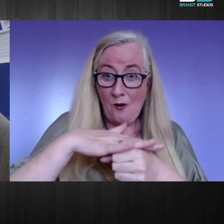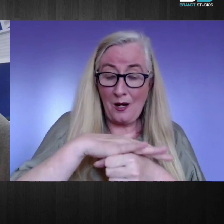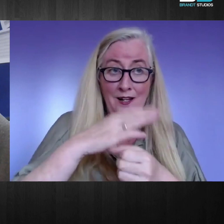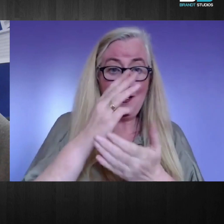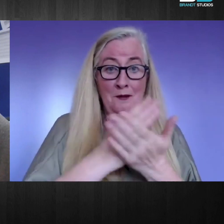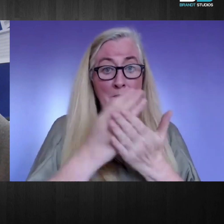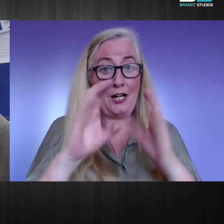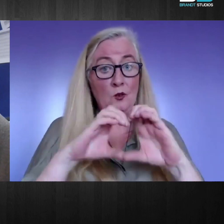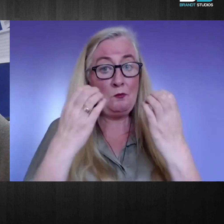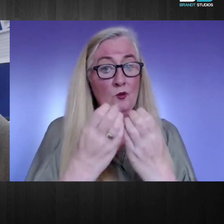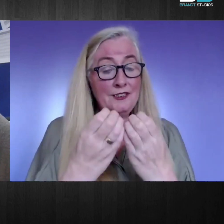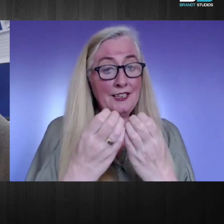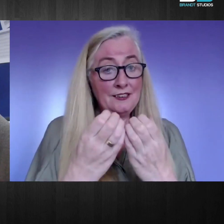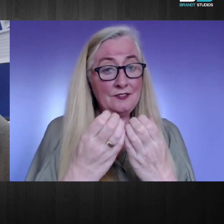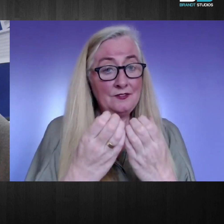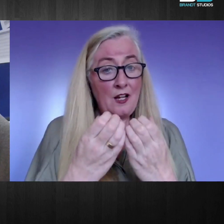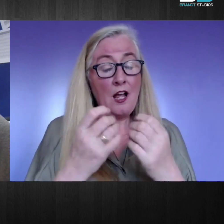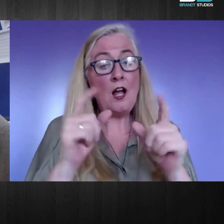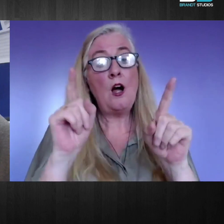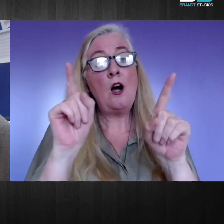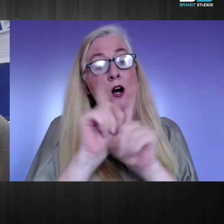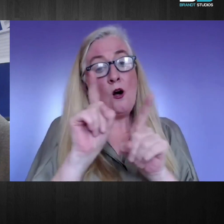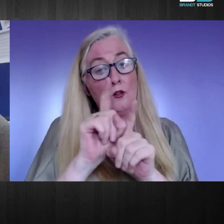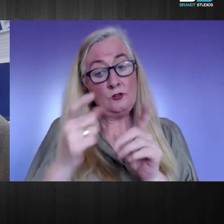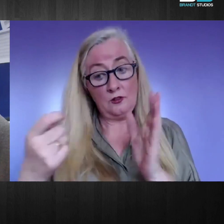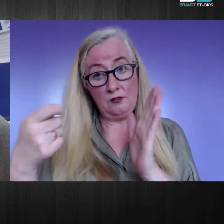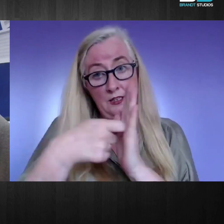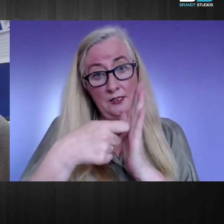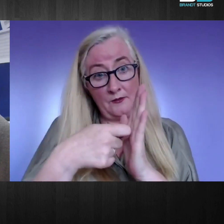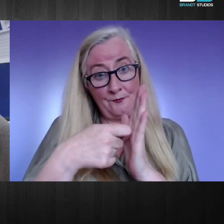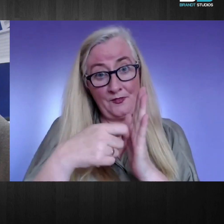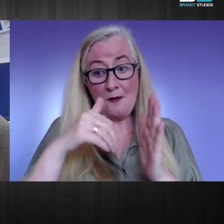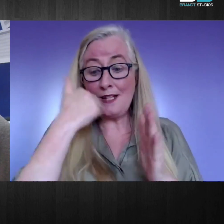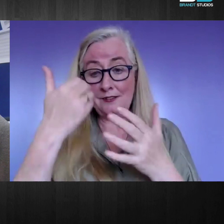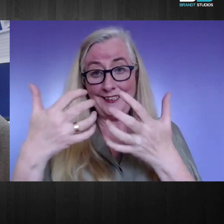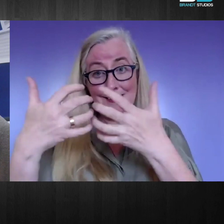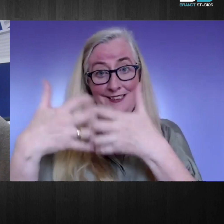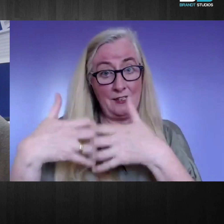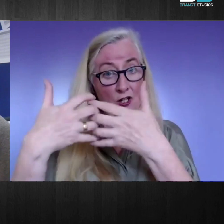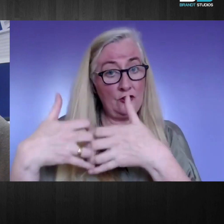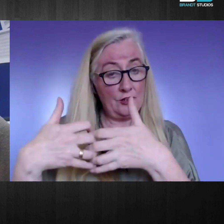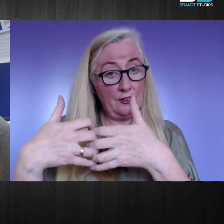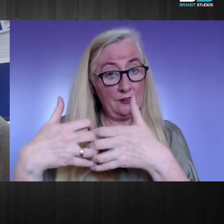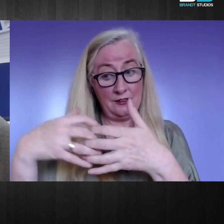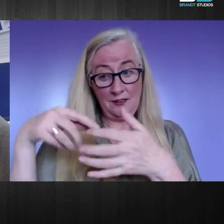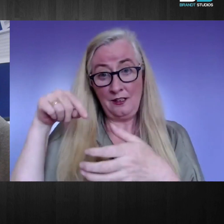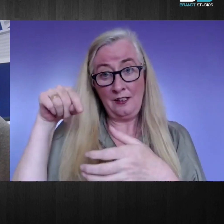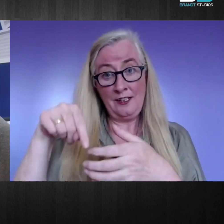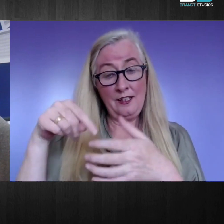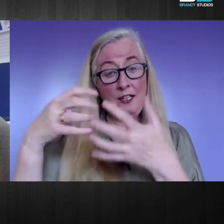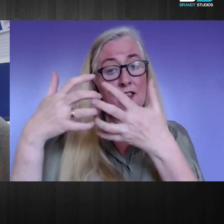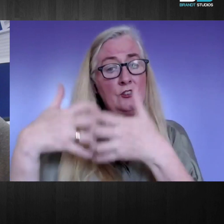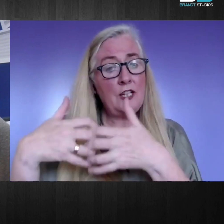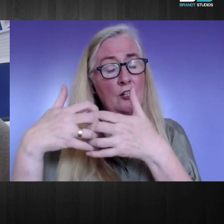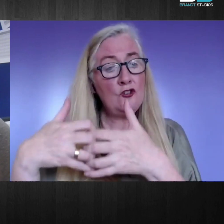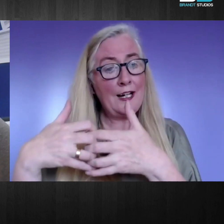suppose, with where technology can be sometimes seen as a negative thing, but in in